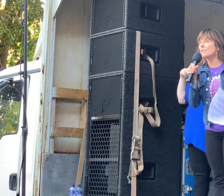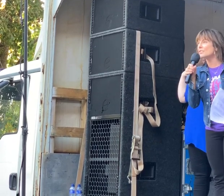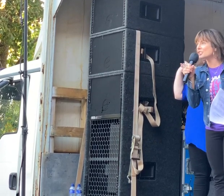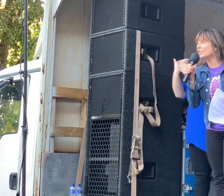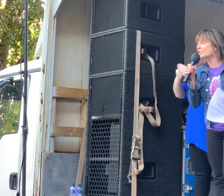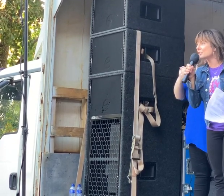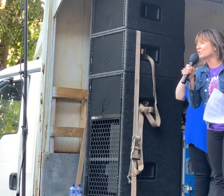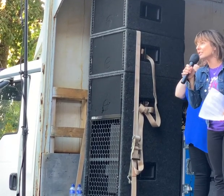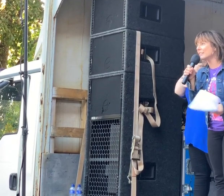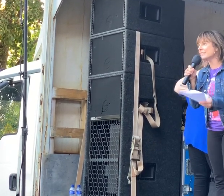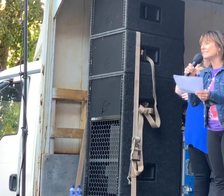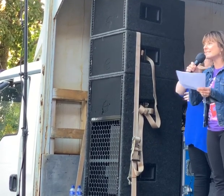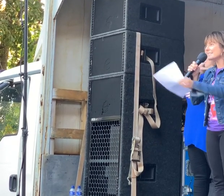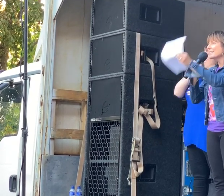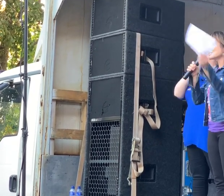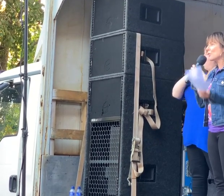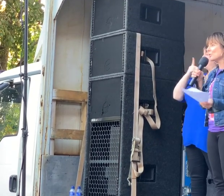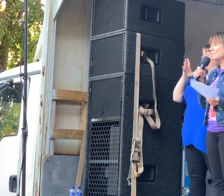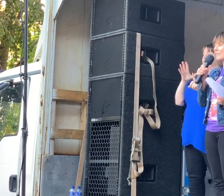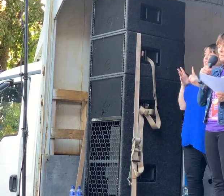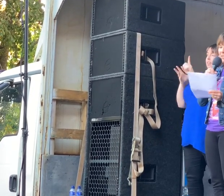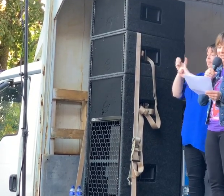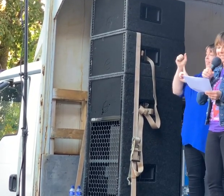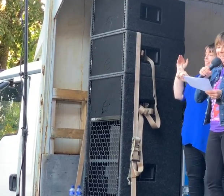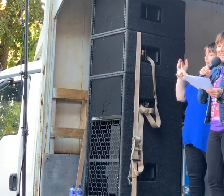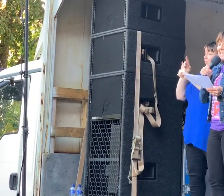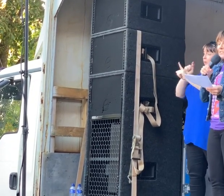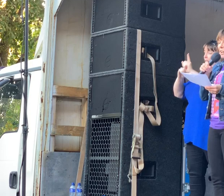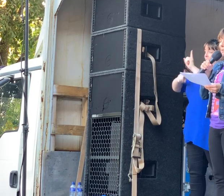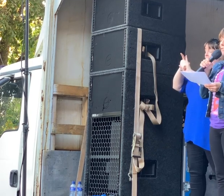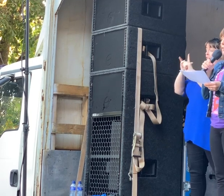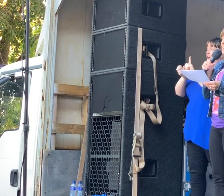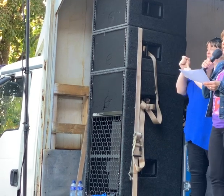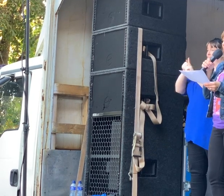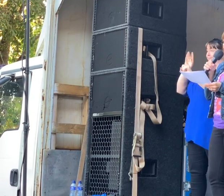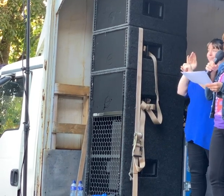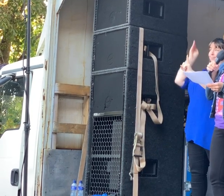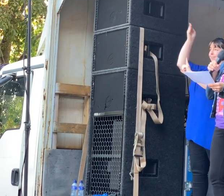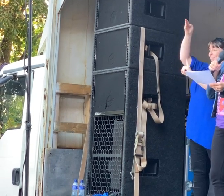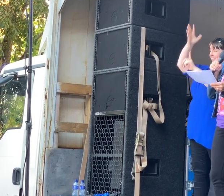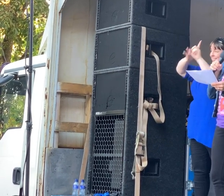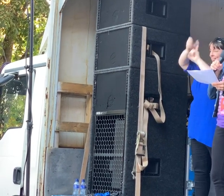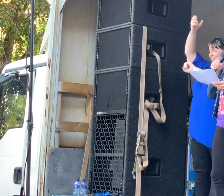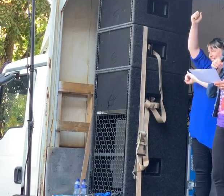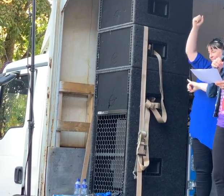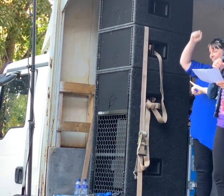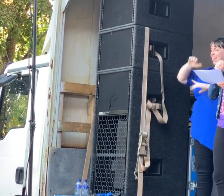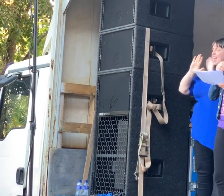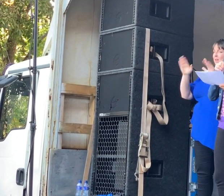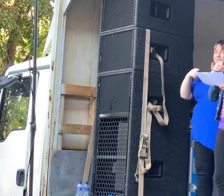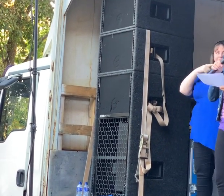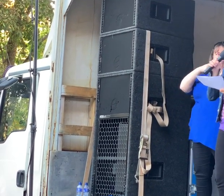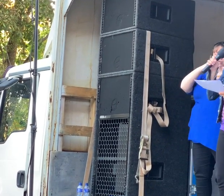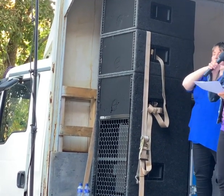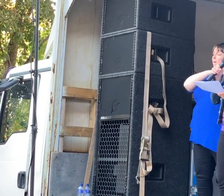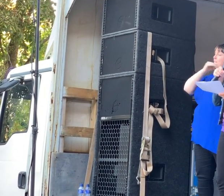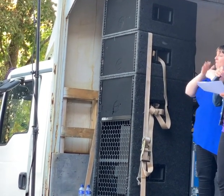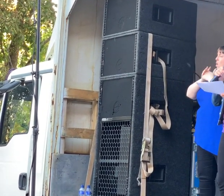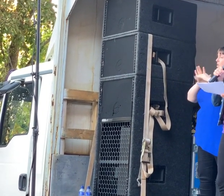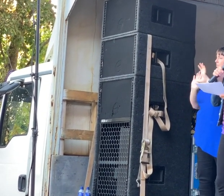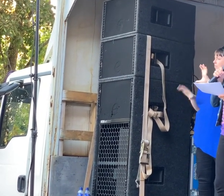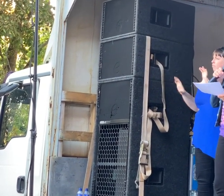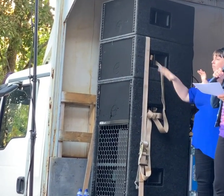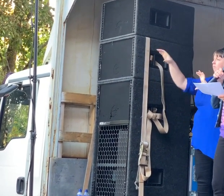really overachiever's corner here, this whole day of speakers. Following 4 years of volunteer work with the campaign, where she was responsible for regional